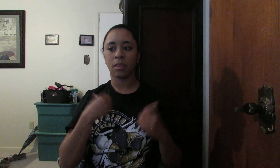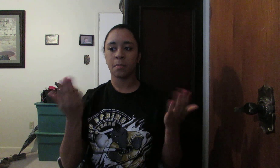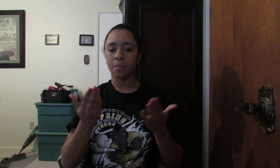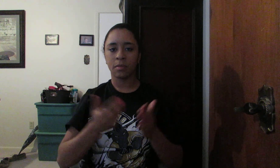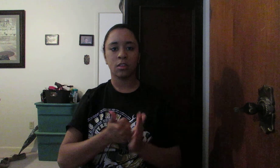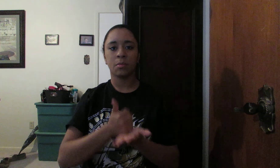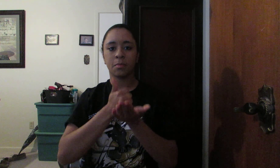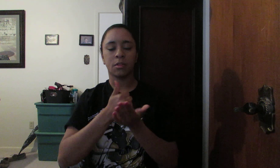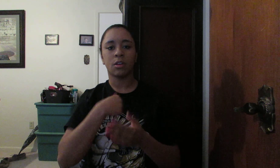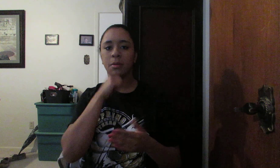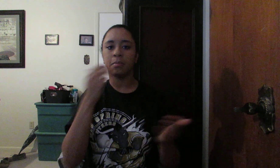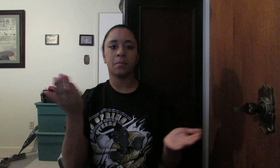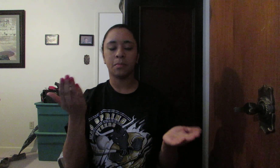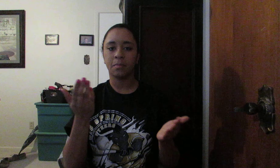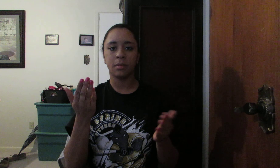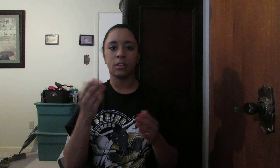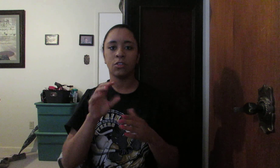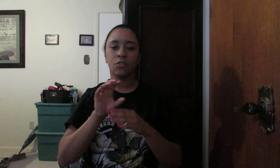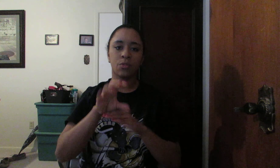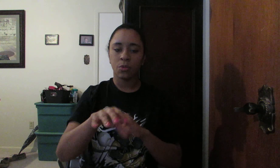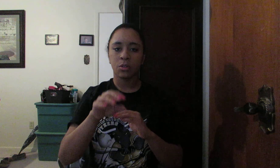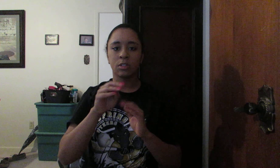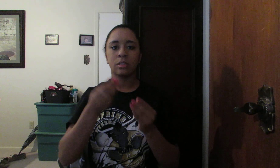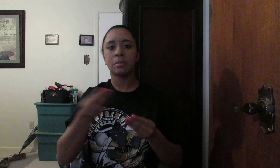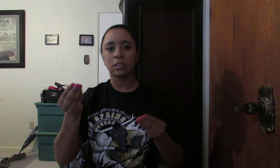help. I'm not here to force material down your throat. I'm here